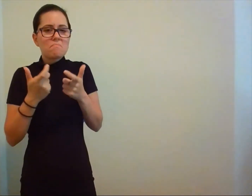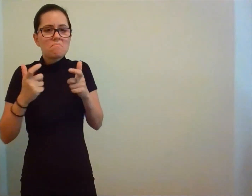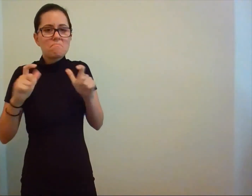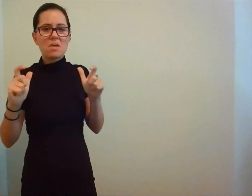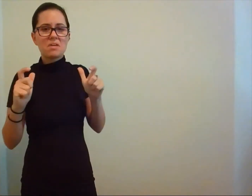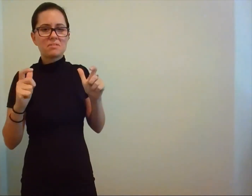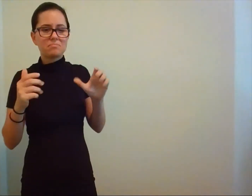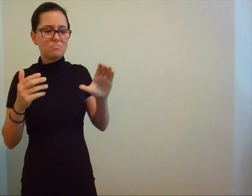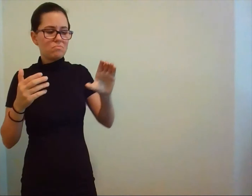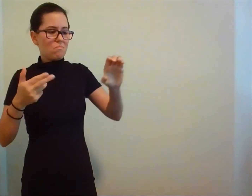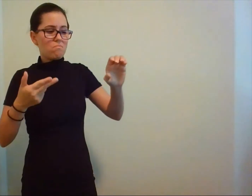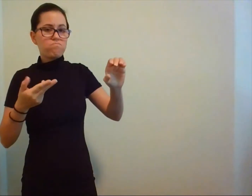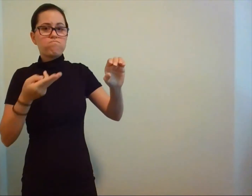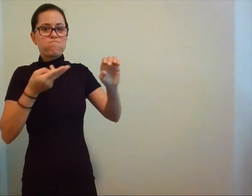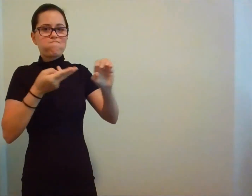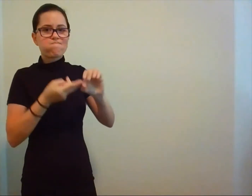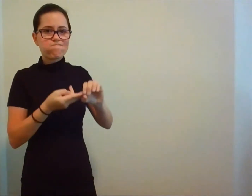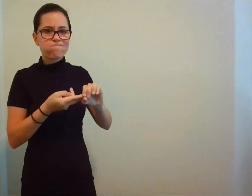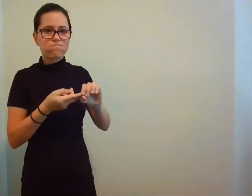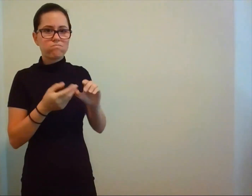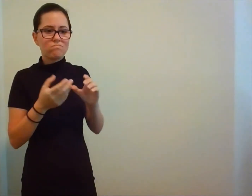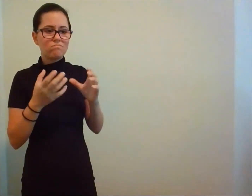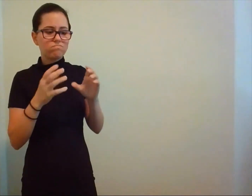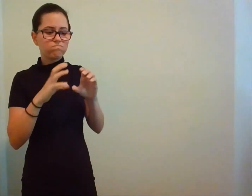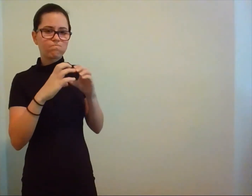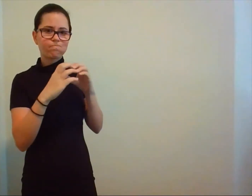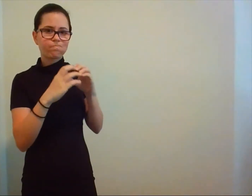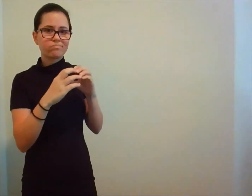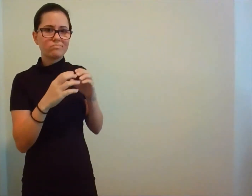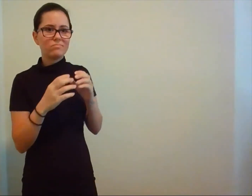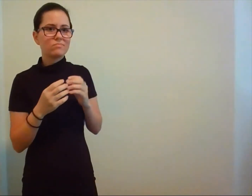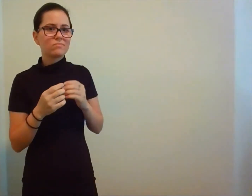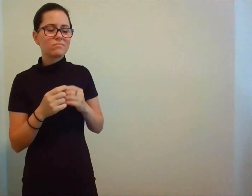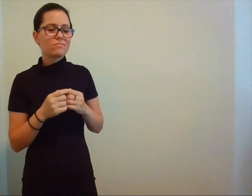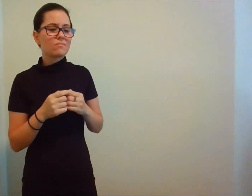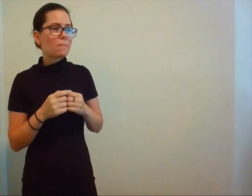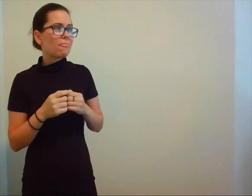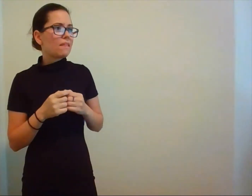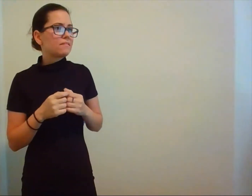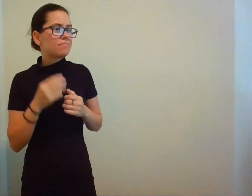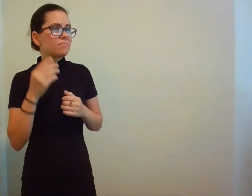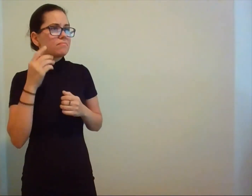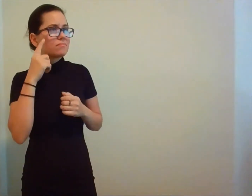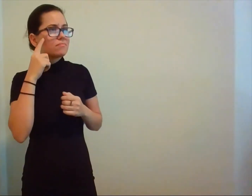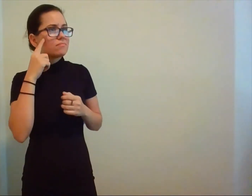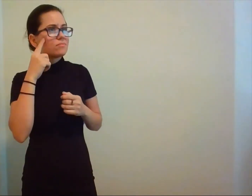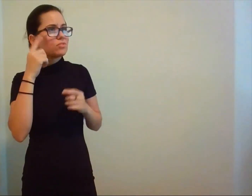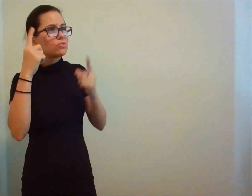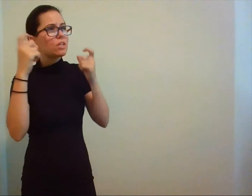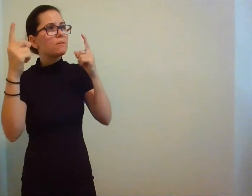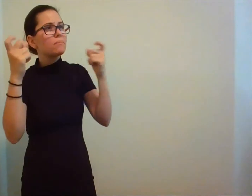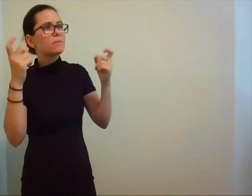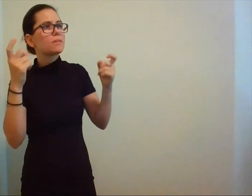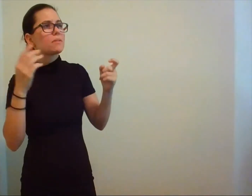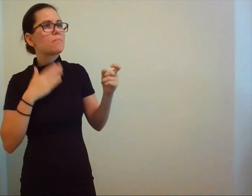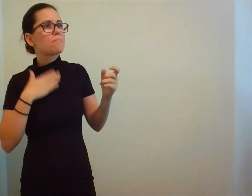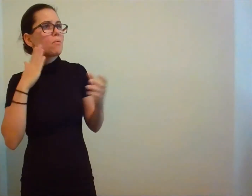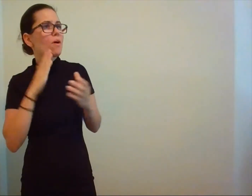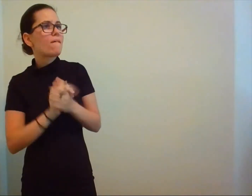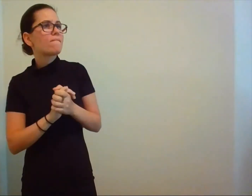laying on the beach, like, I'm like, the stars are going to come out, we're going to lay on the beach, and it's going to be romantic, but it's going to be freezing.